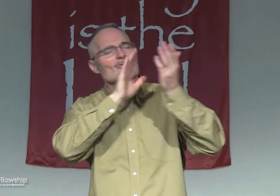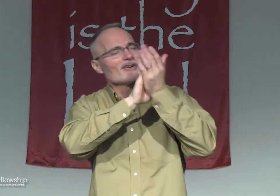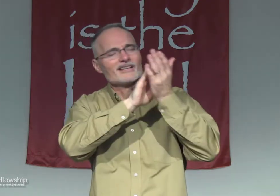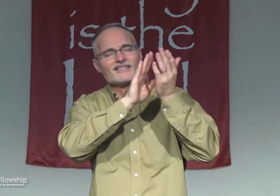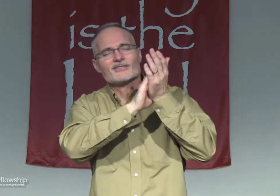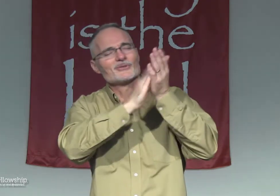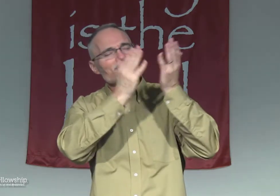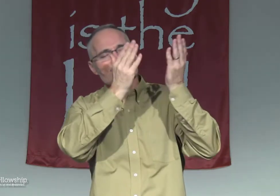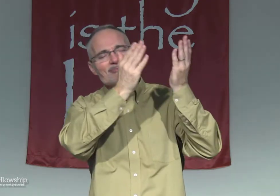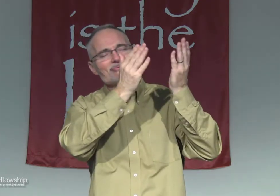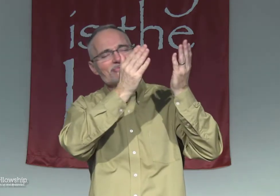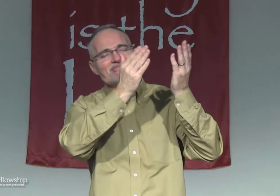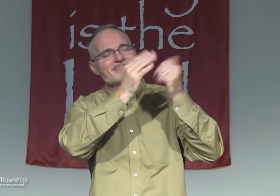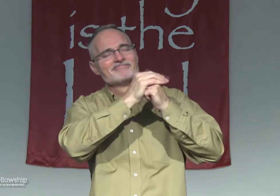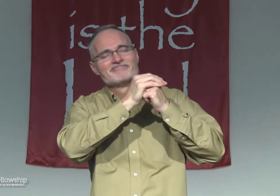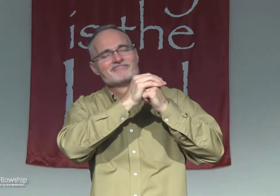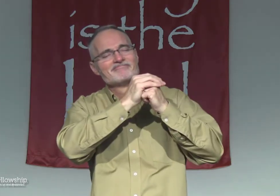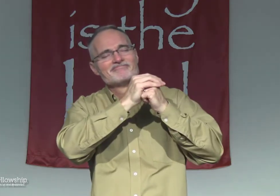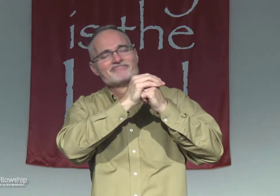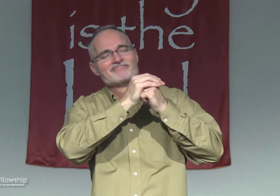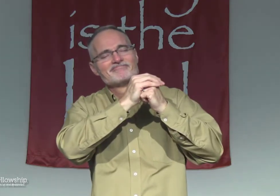And in return, we will praise you.